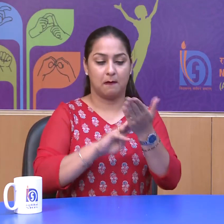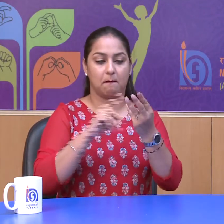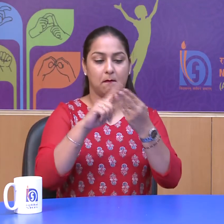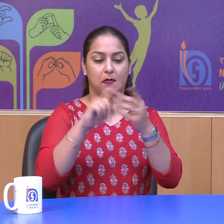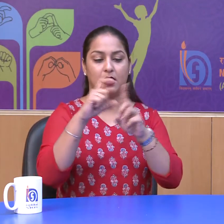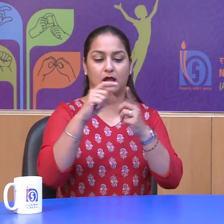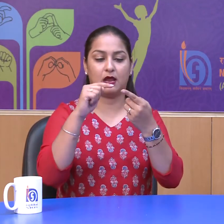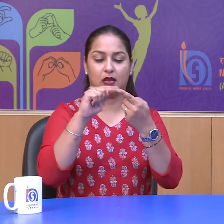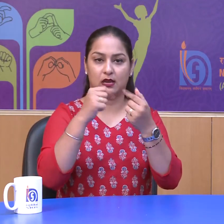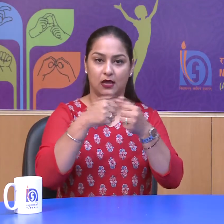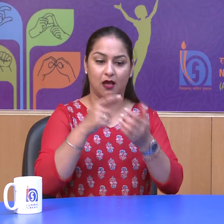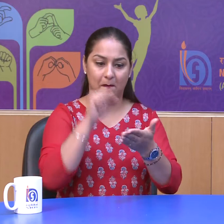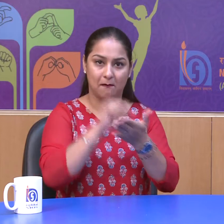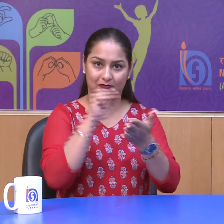Newspapers, periodicals,